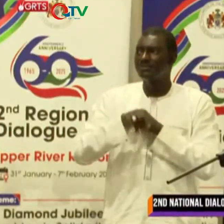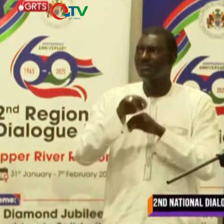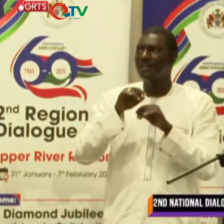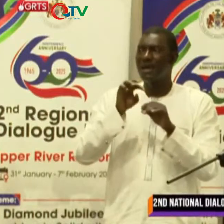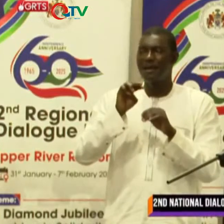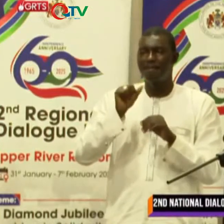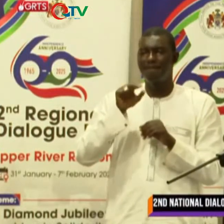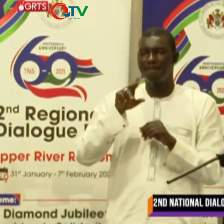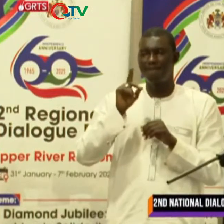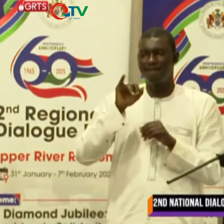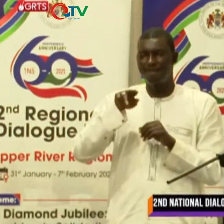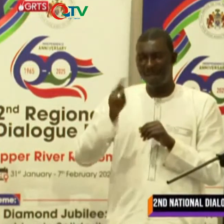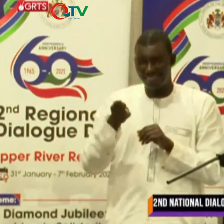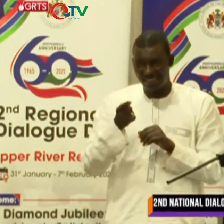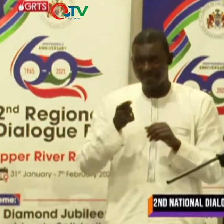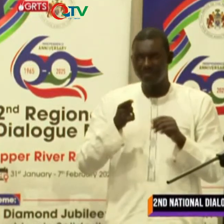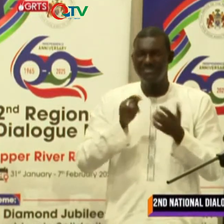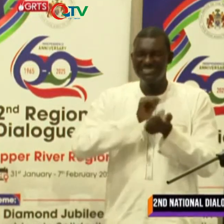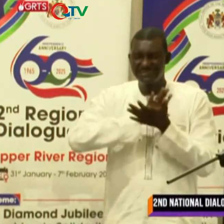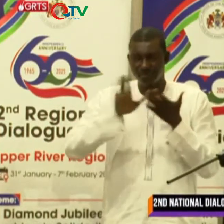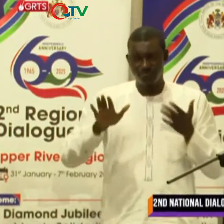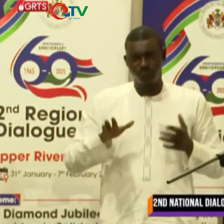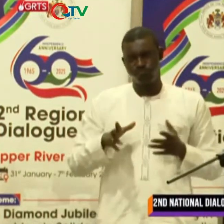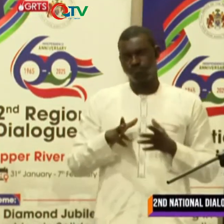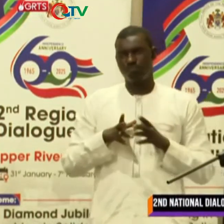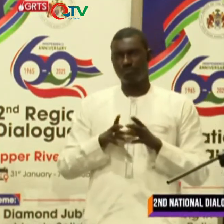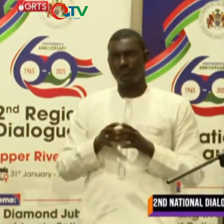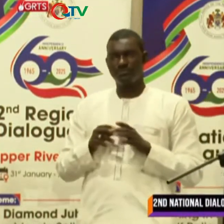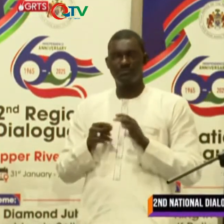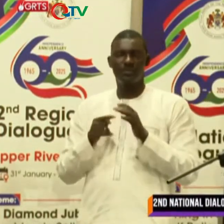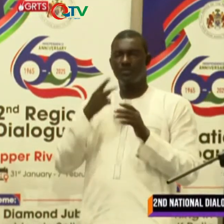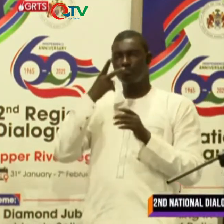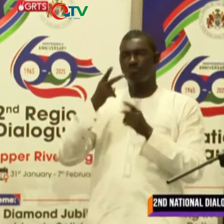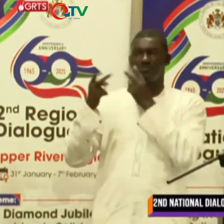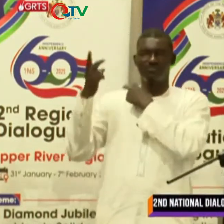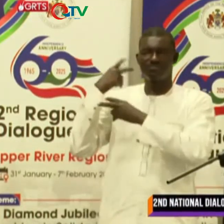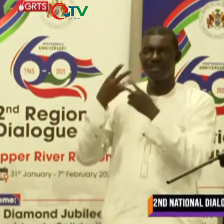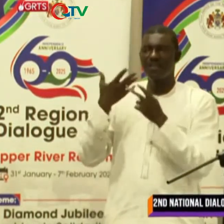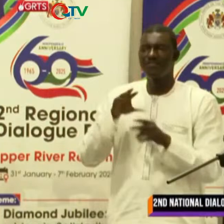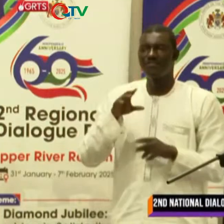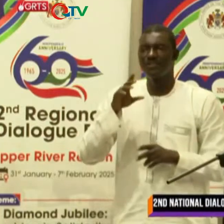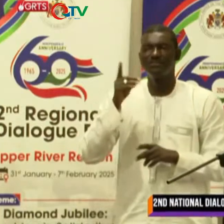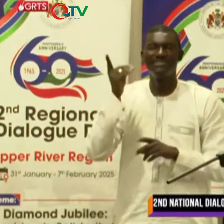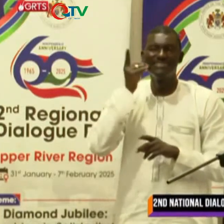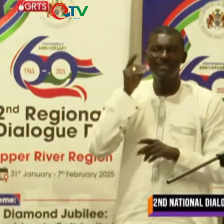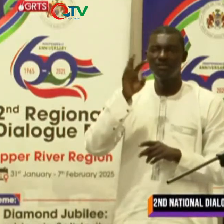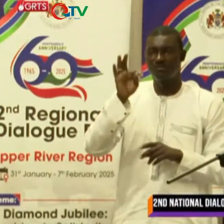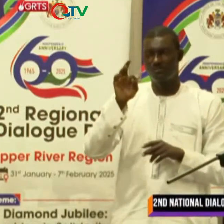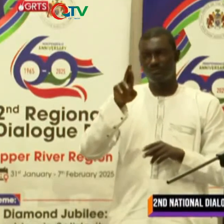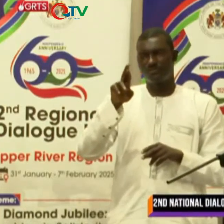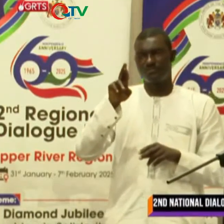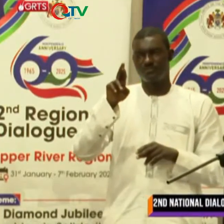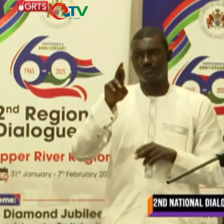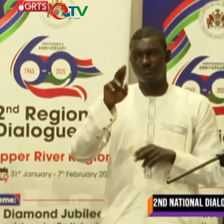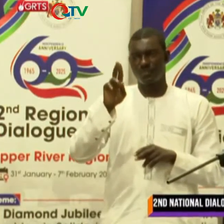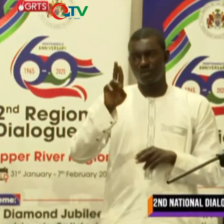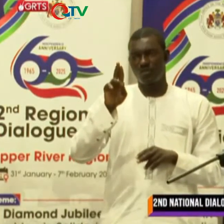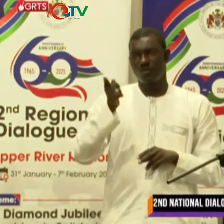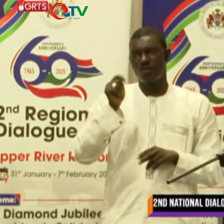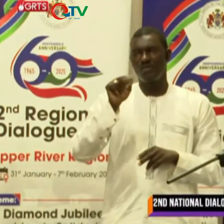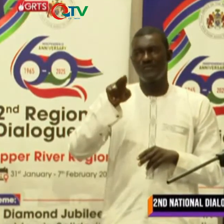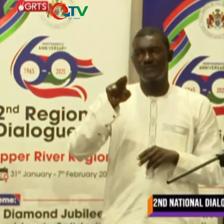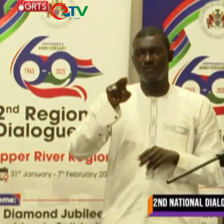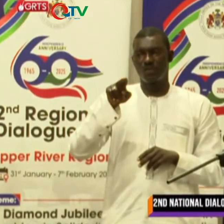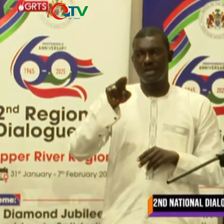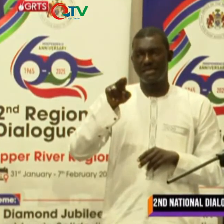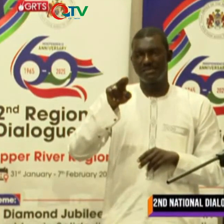civilization, Manding heritage. And it's beautiful that, we integrated that one. We look back from the days of Kurgan Fuga to date and celebrate it here.